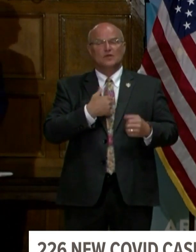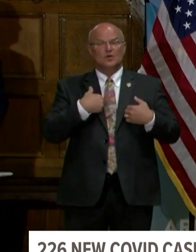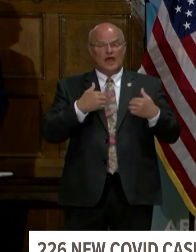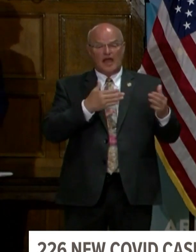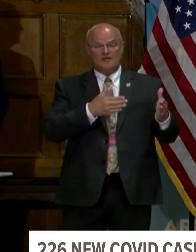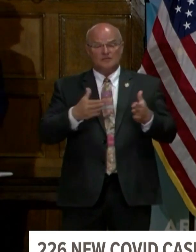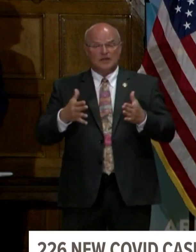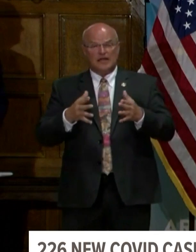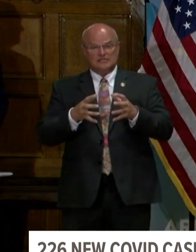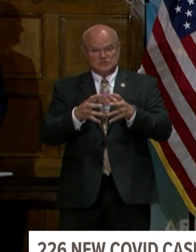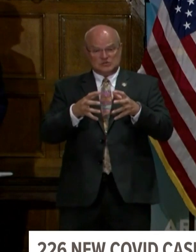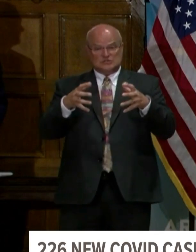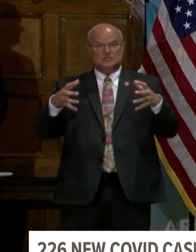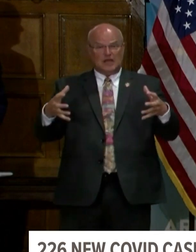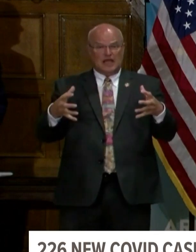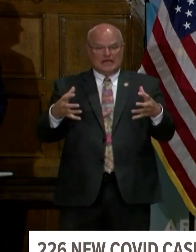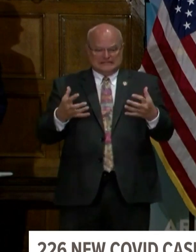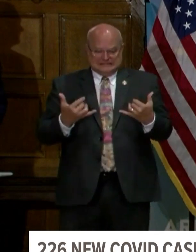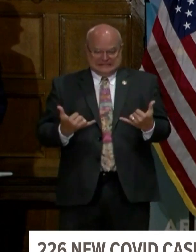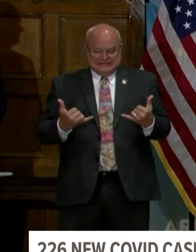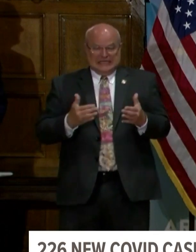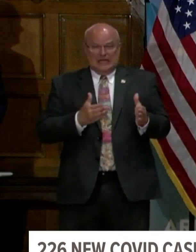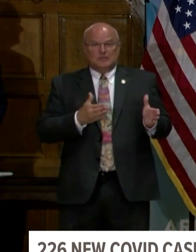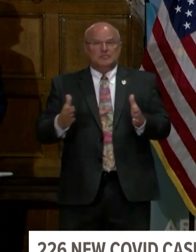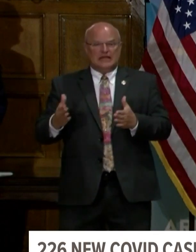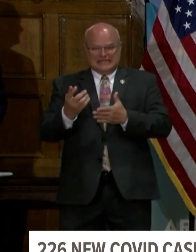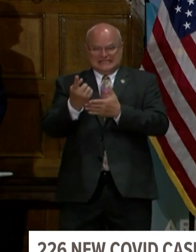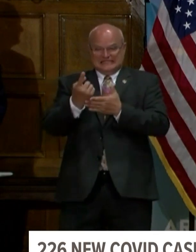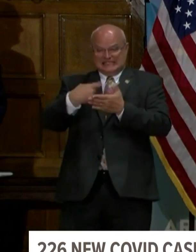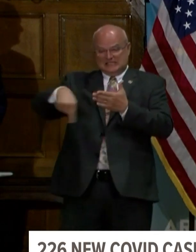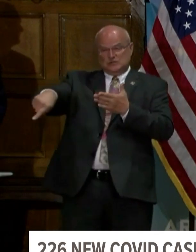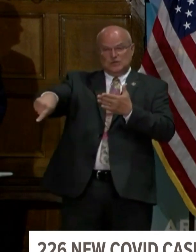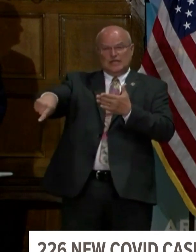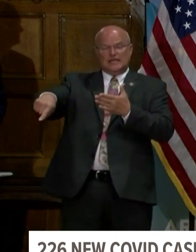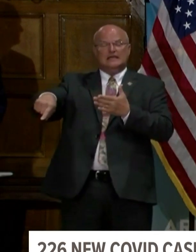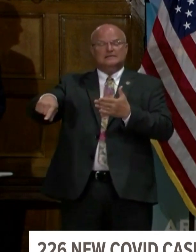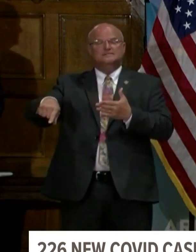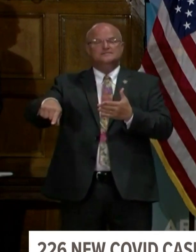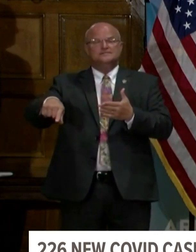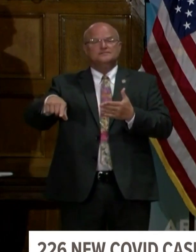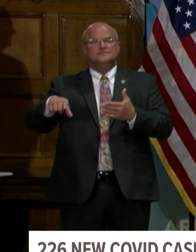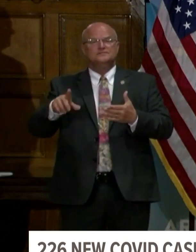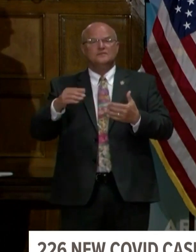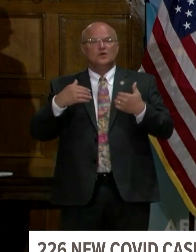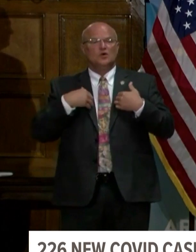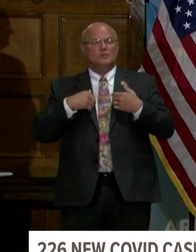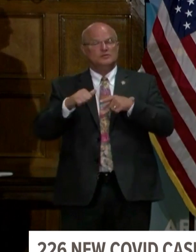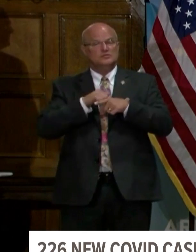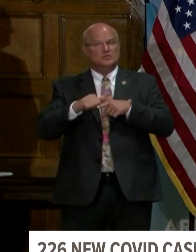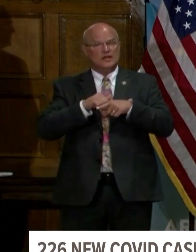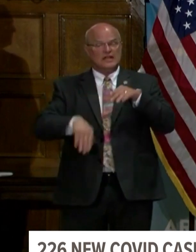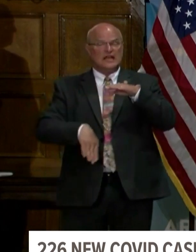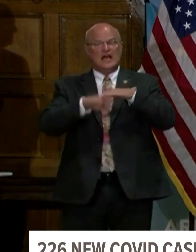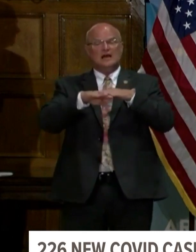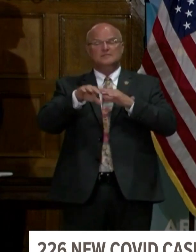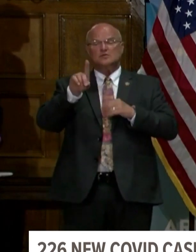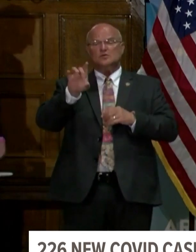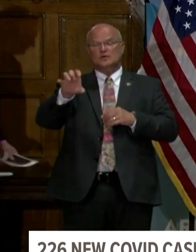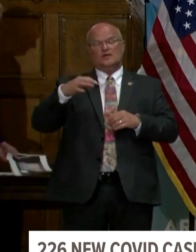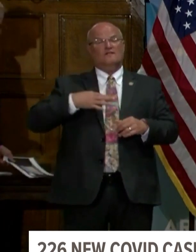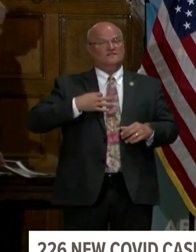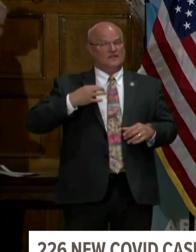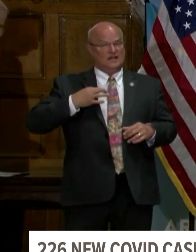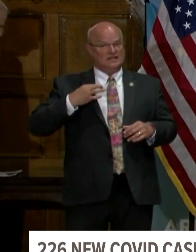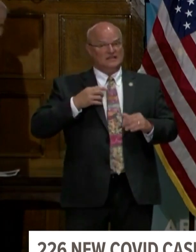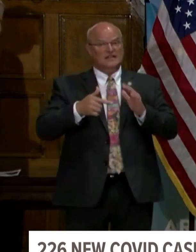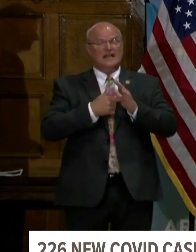plans to expand. Our most immediate plan is next week we'll be training up to 100 volunteers,